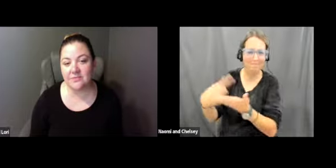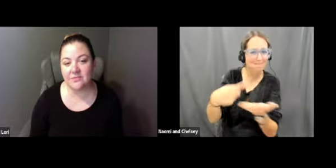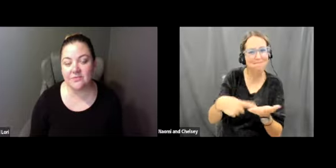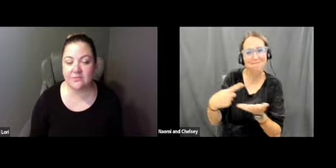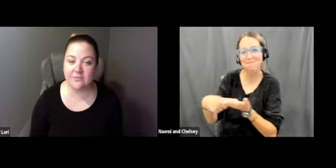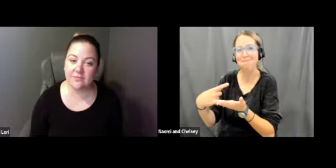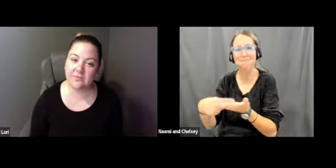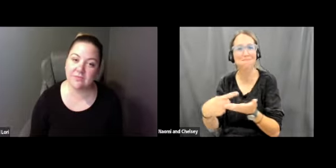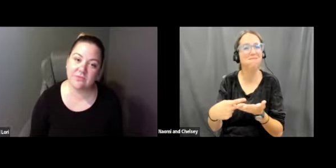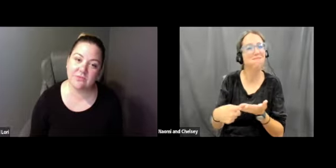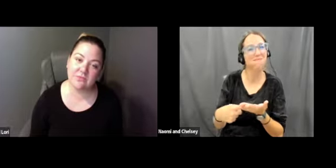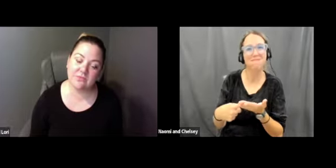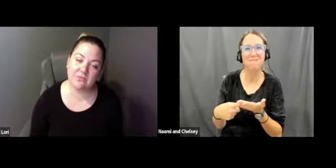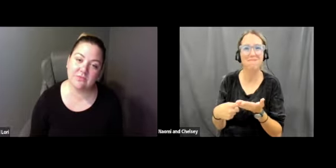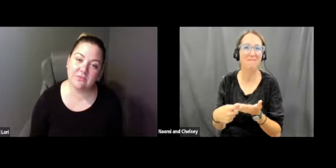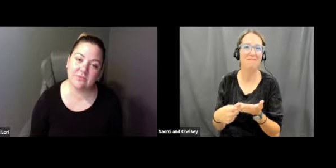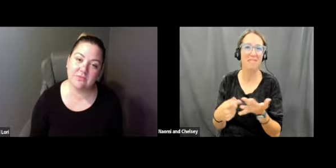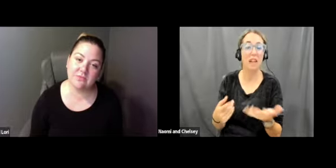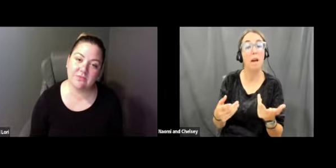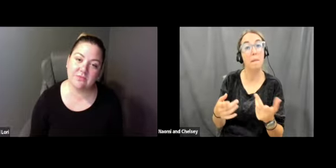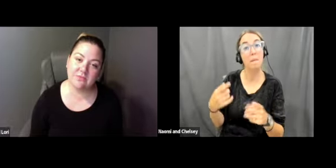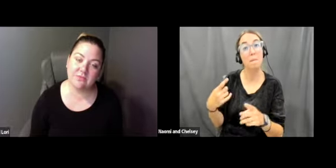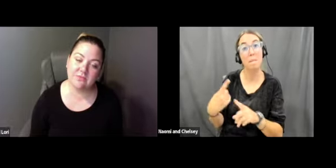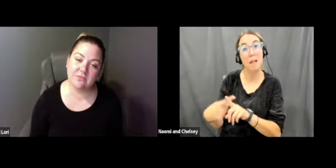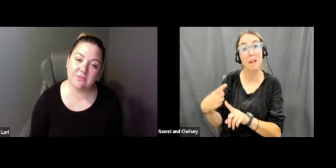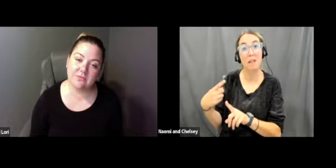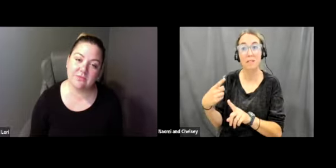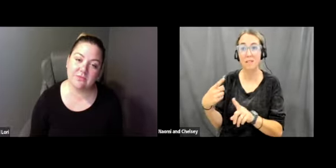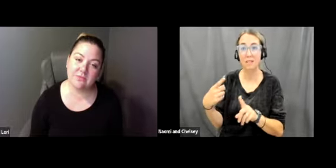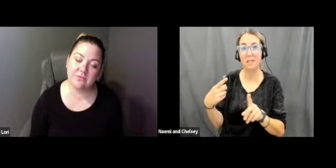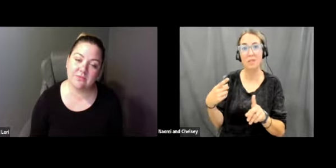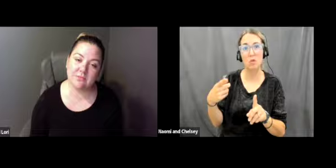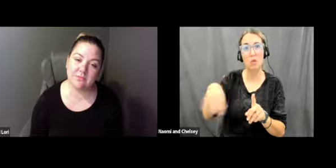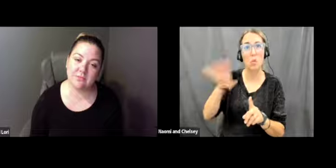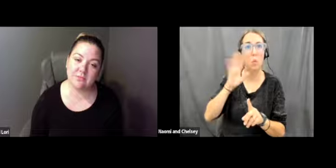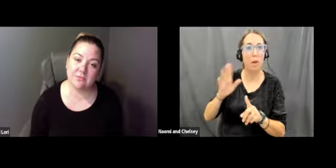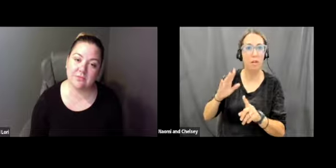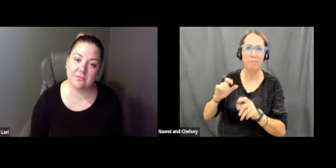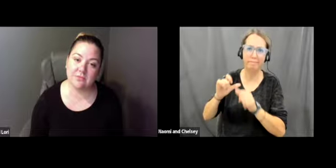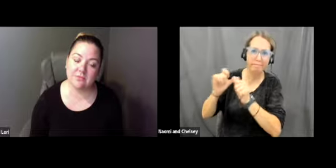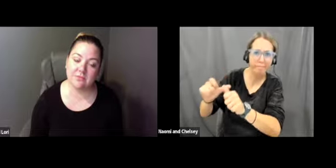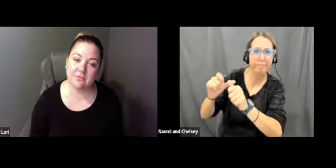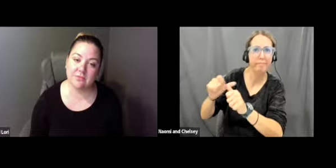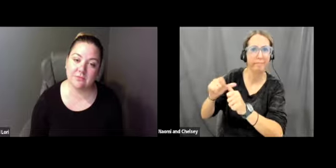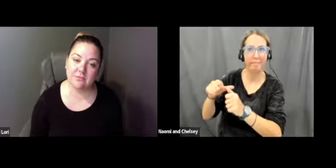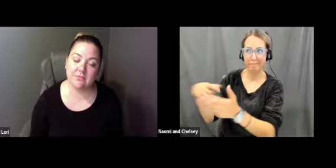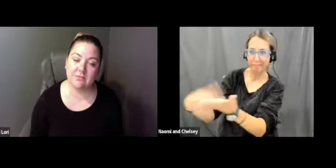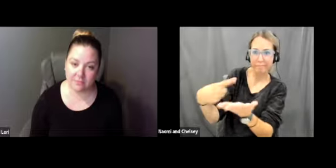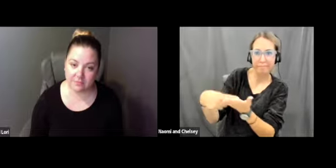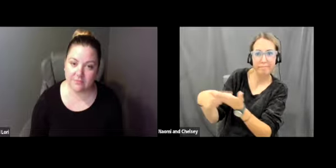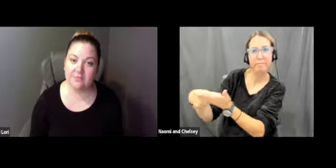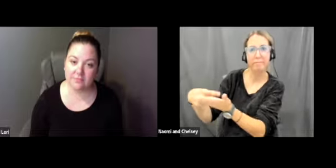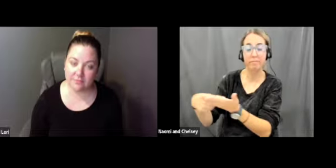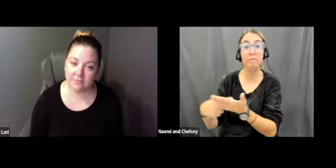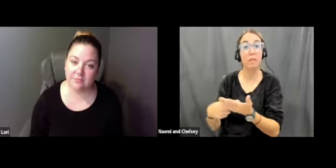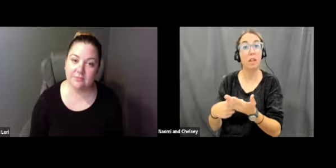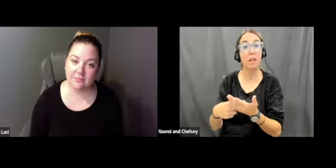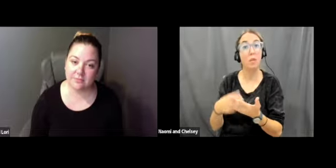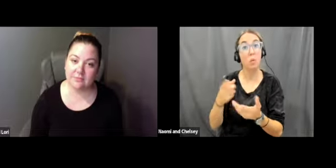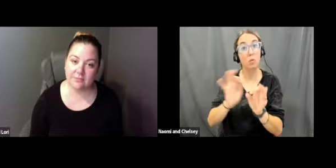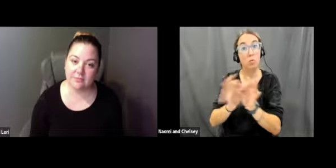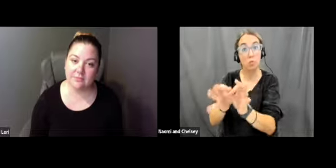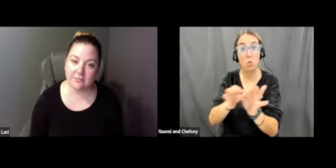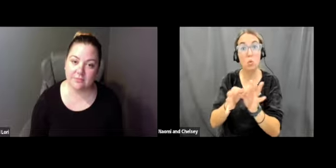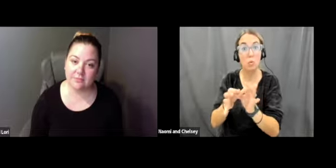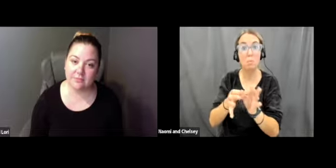also continuing to have this conversation in your spaces and, making this podcast accessible for more people.